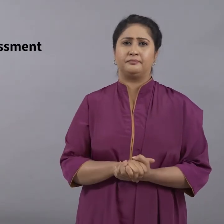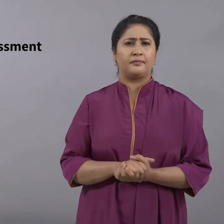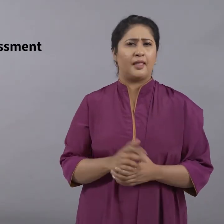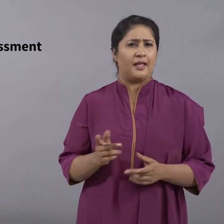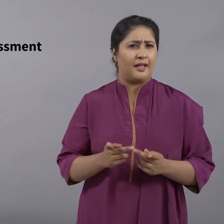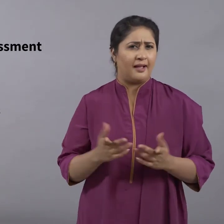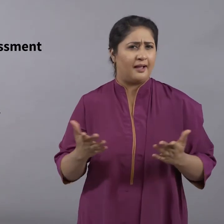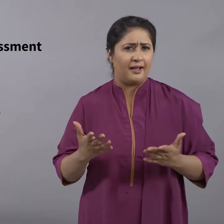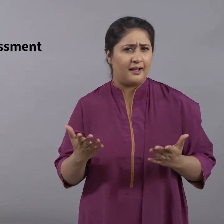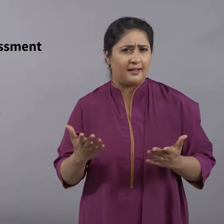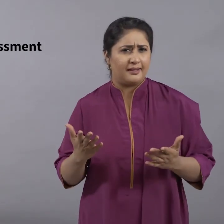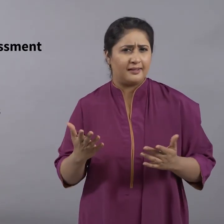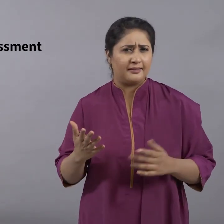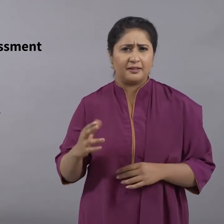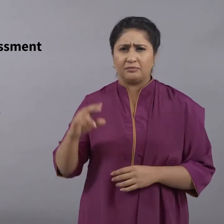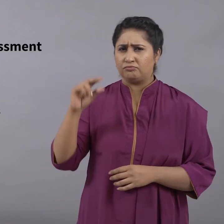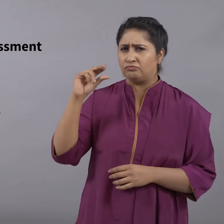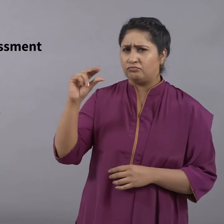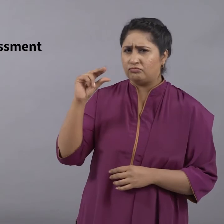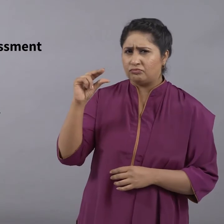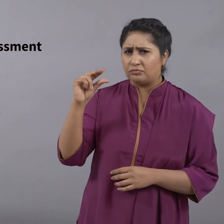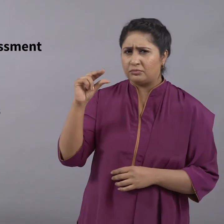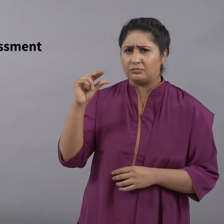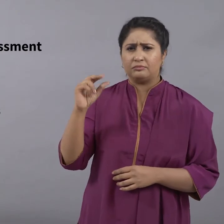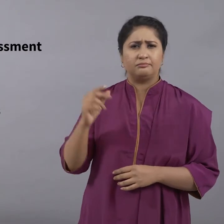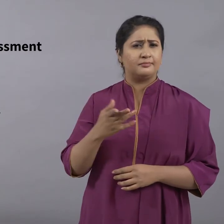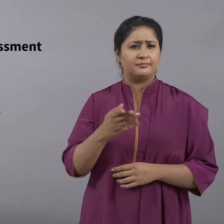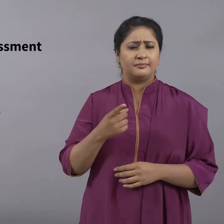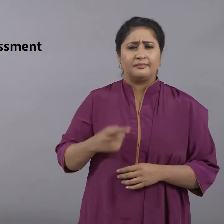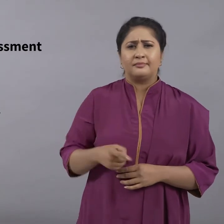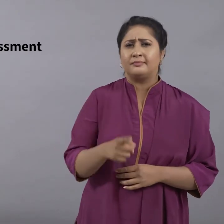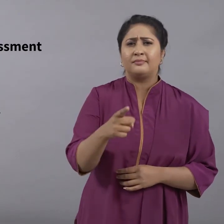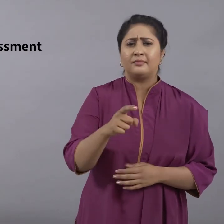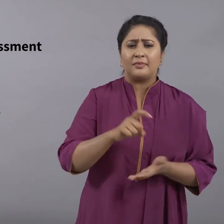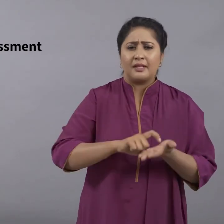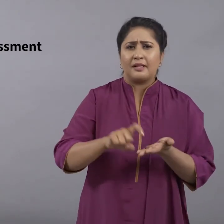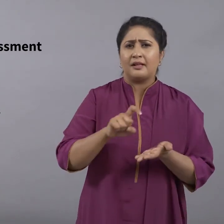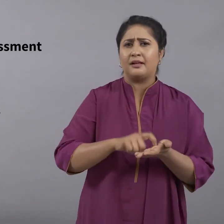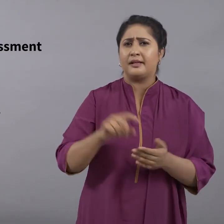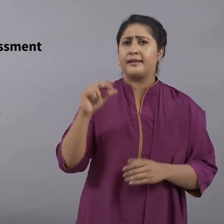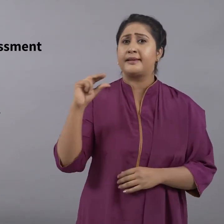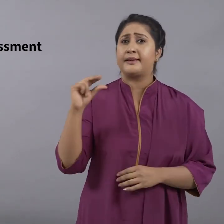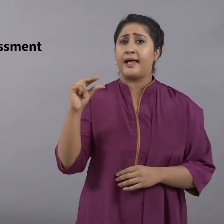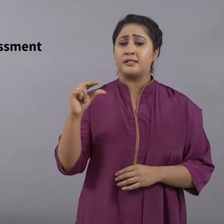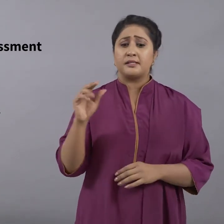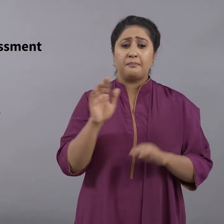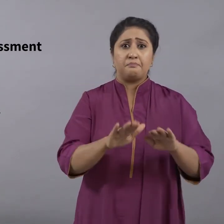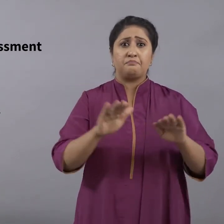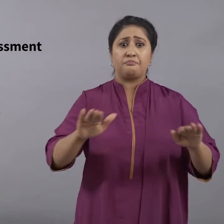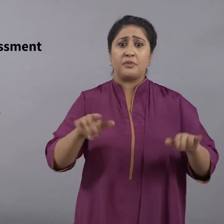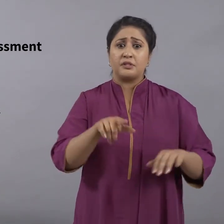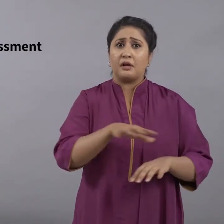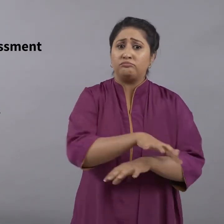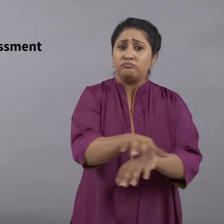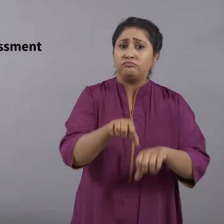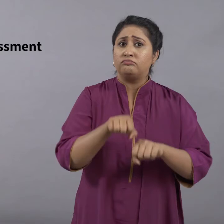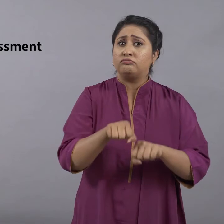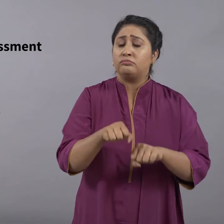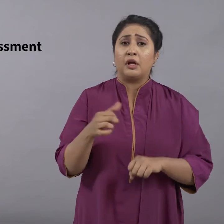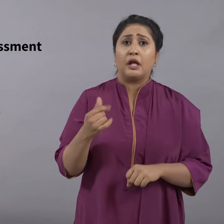How to assess and what criteria to use for categorizing a student's ability in